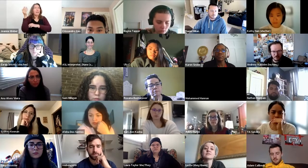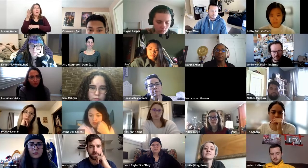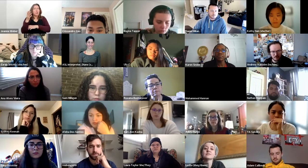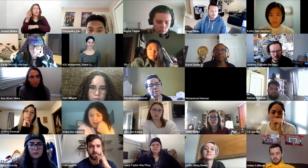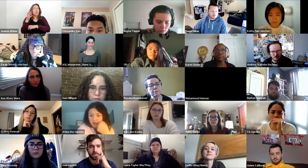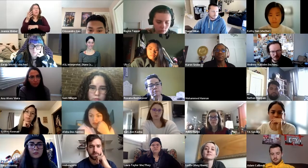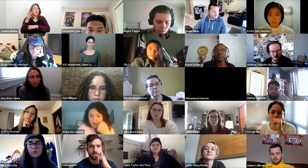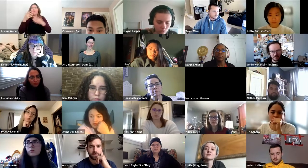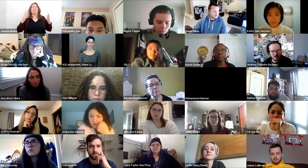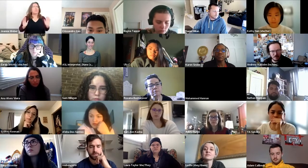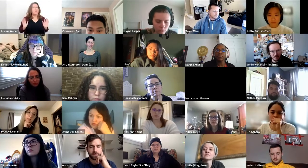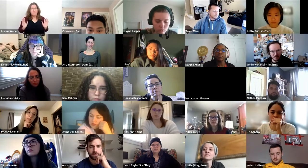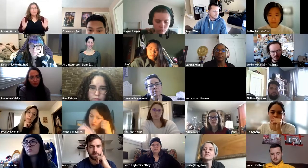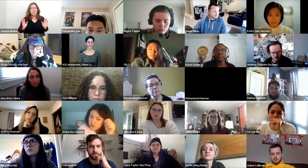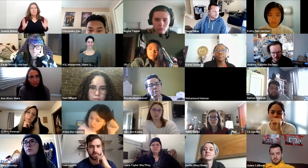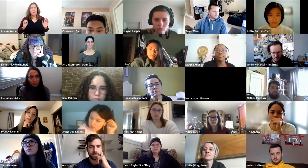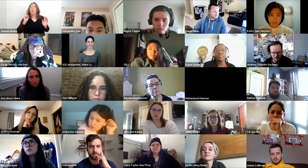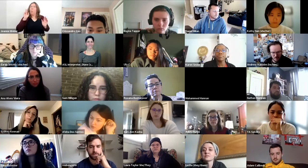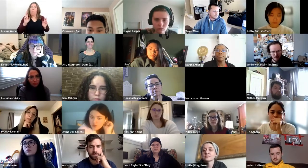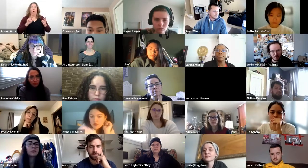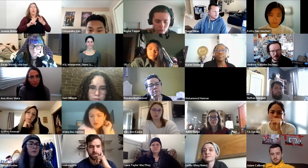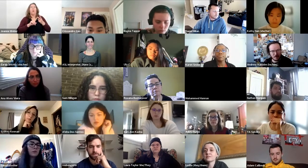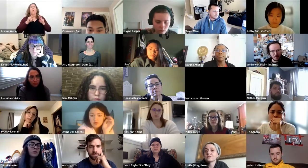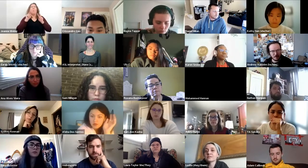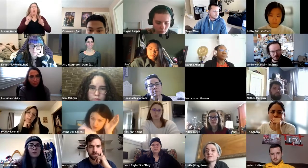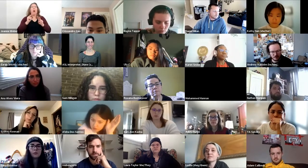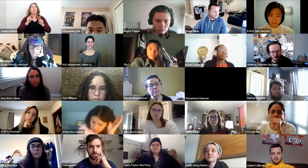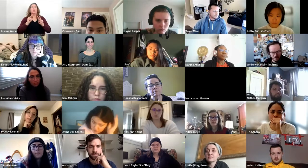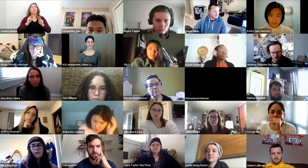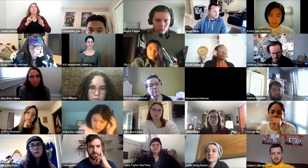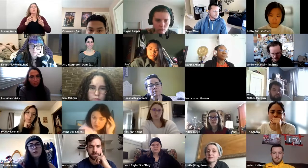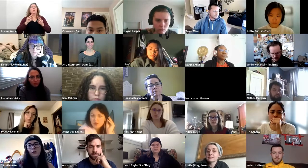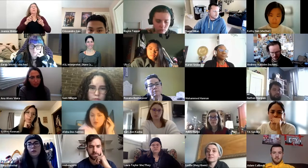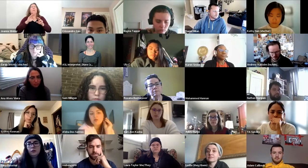from eClass if you can't attend the section.